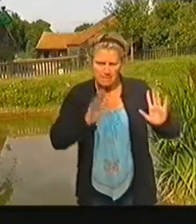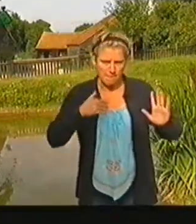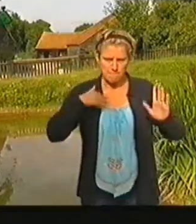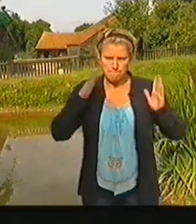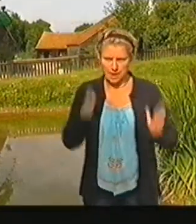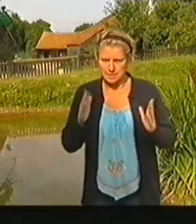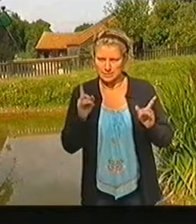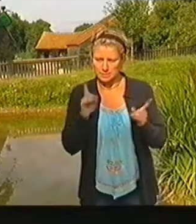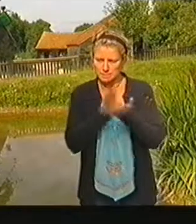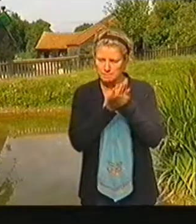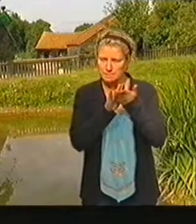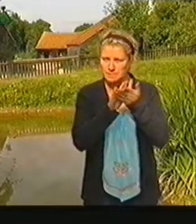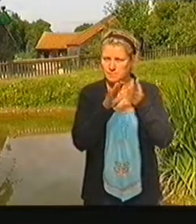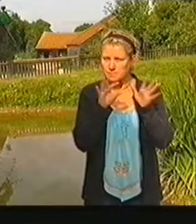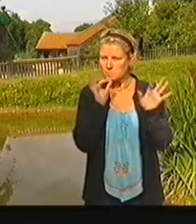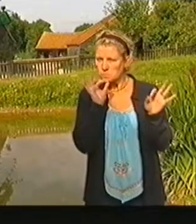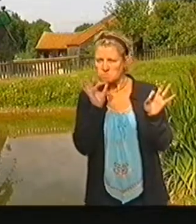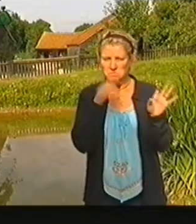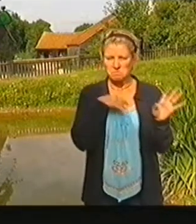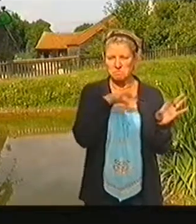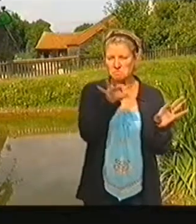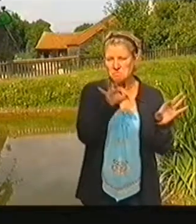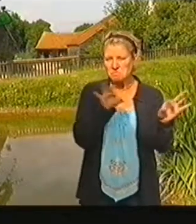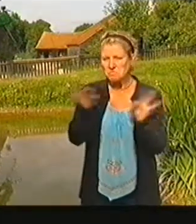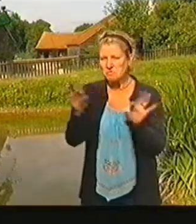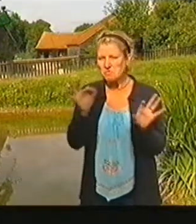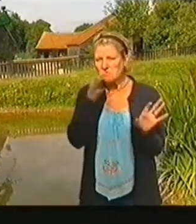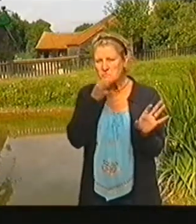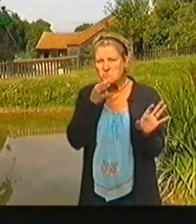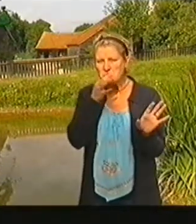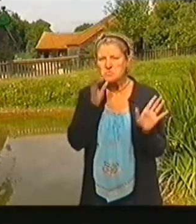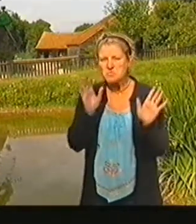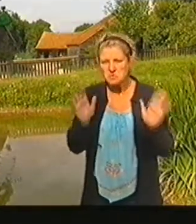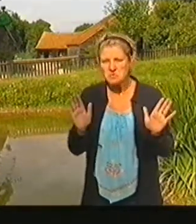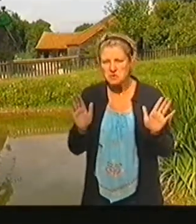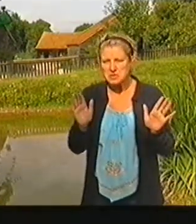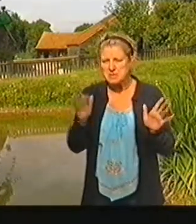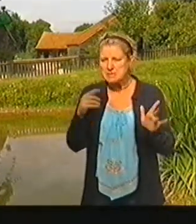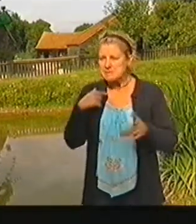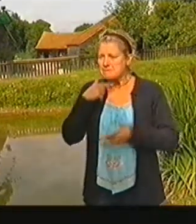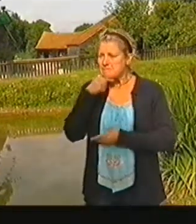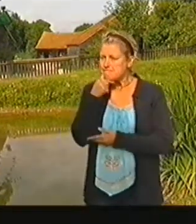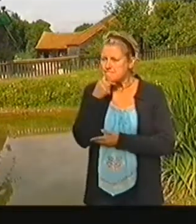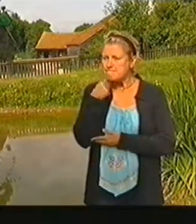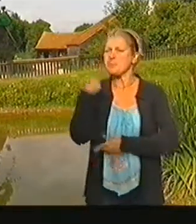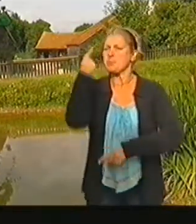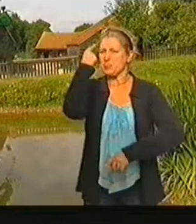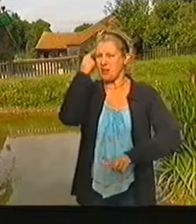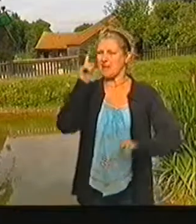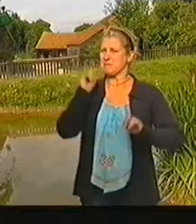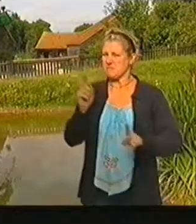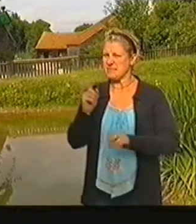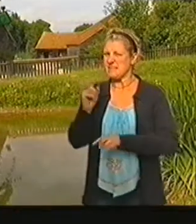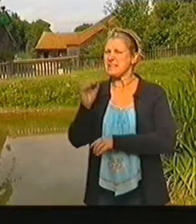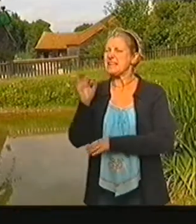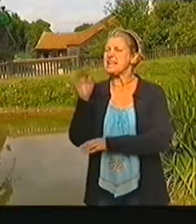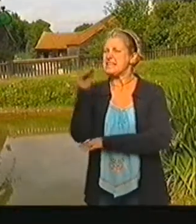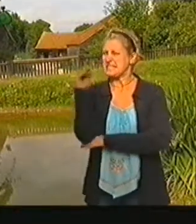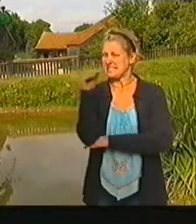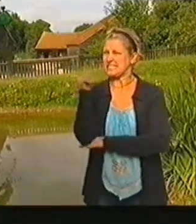game away, mustn't let them know what we've been up to. We must be neat and tidy and take just a few of the choicest morsels.